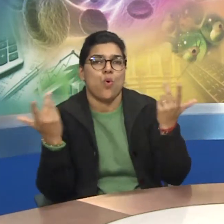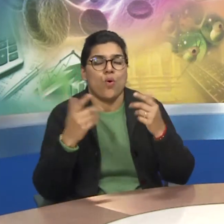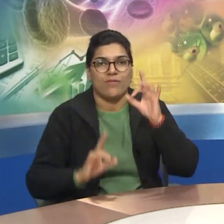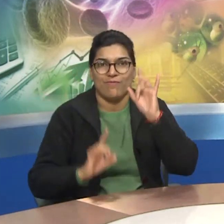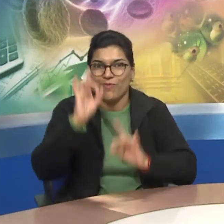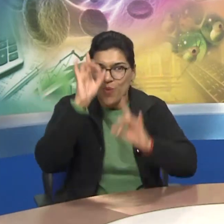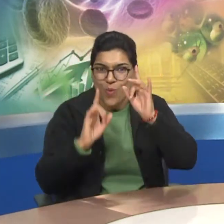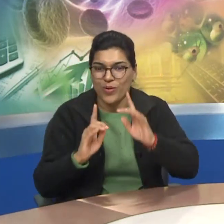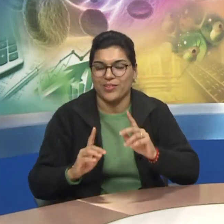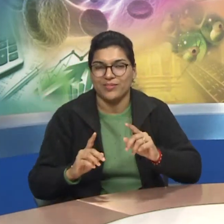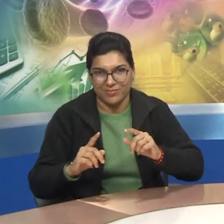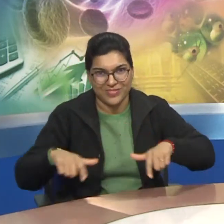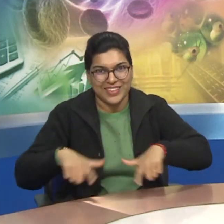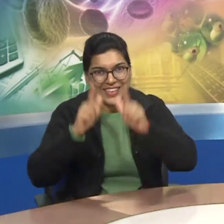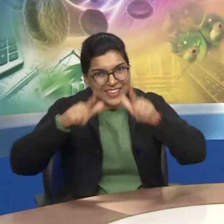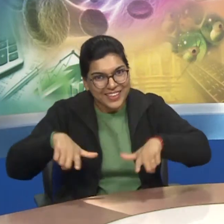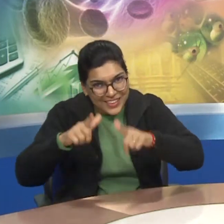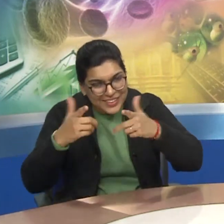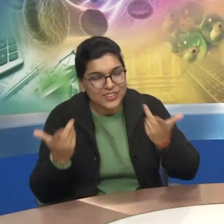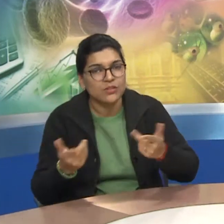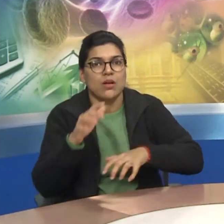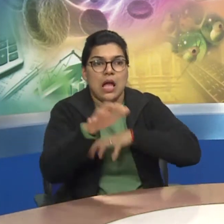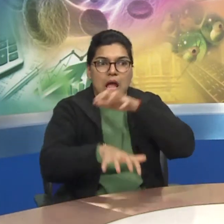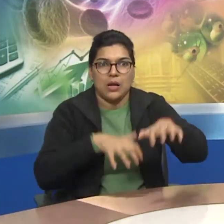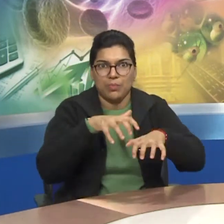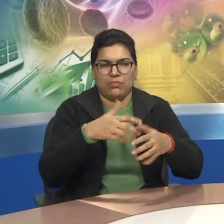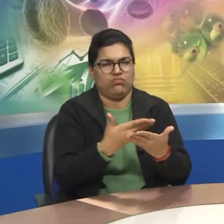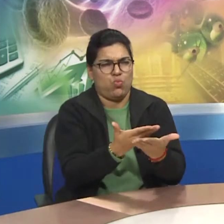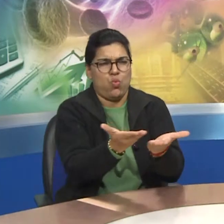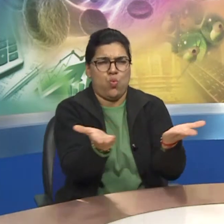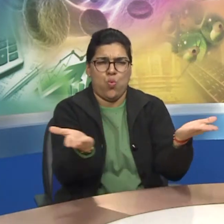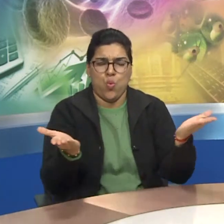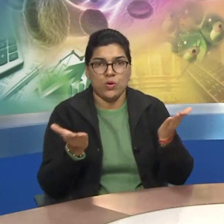bodies, plants, and animals.